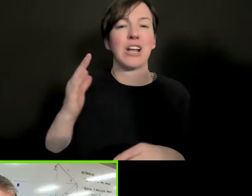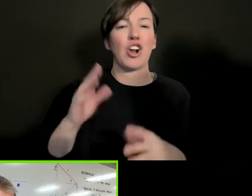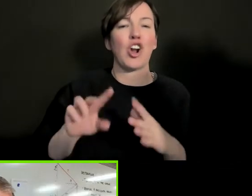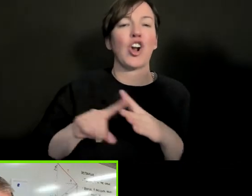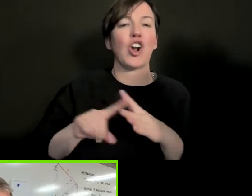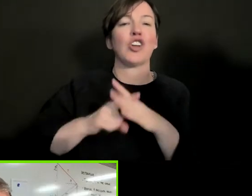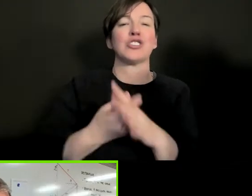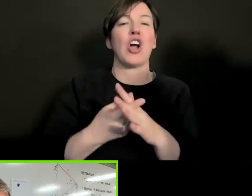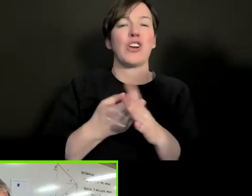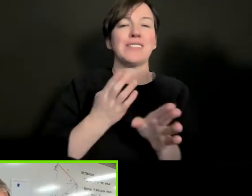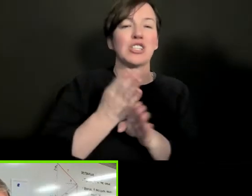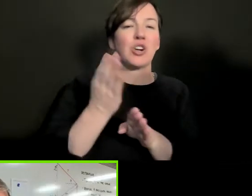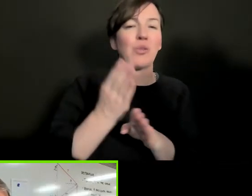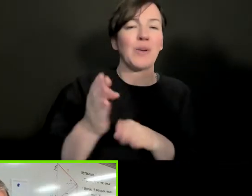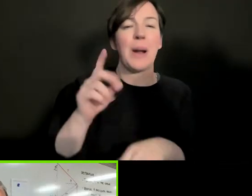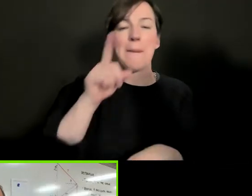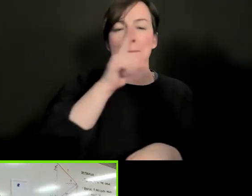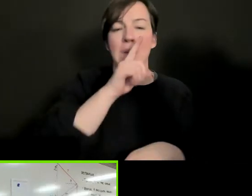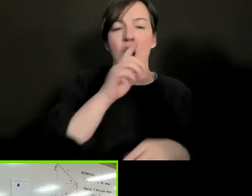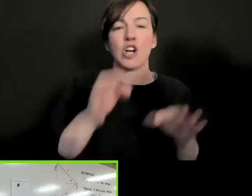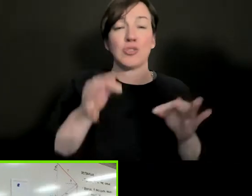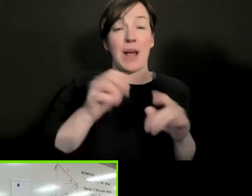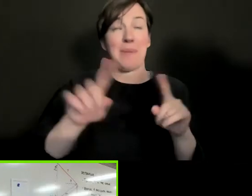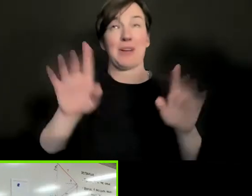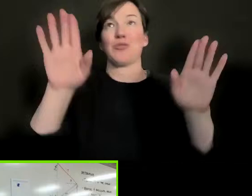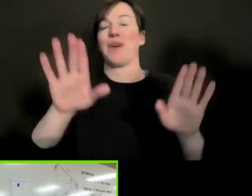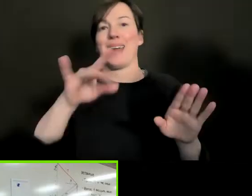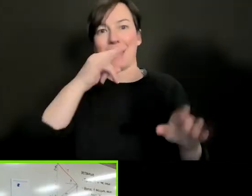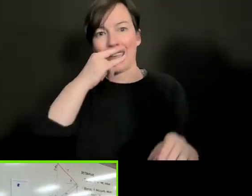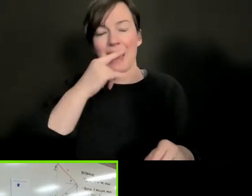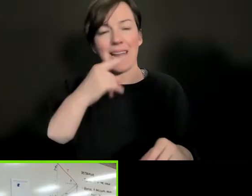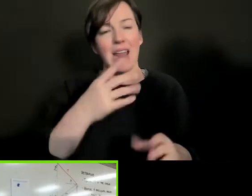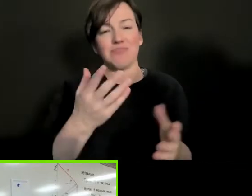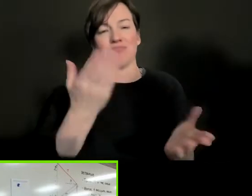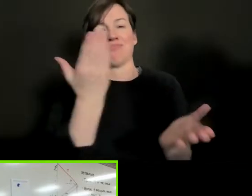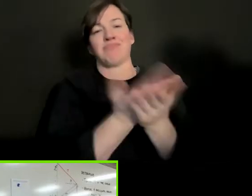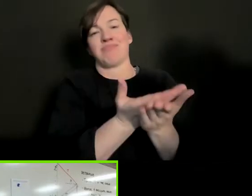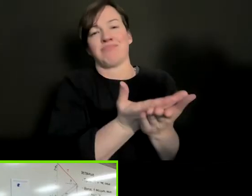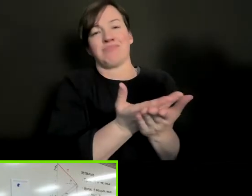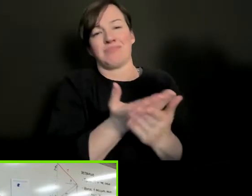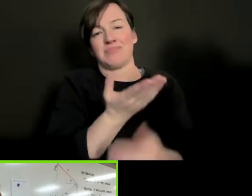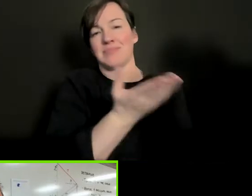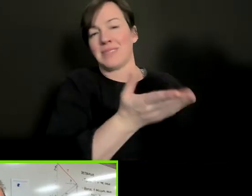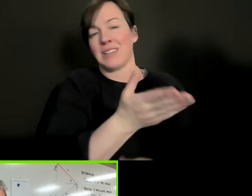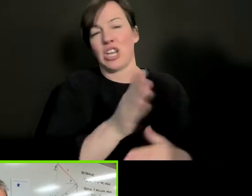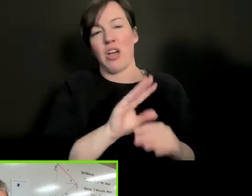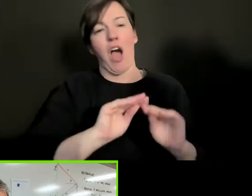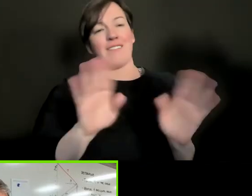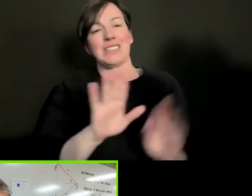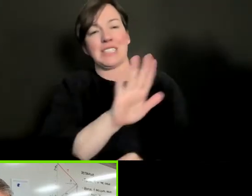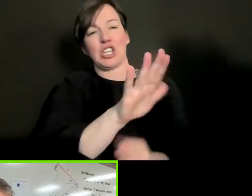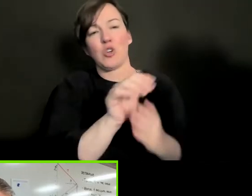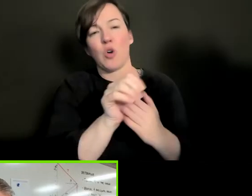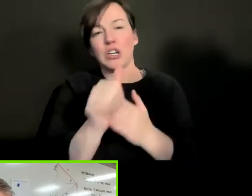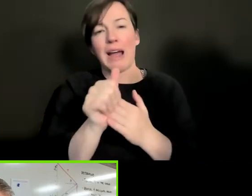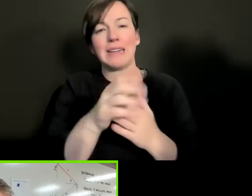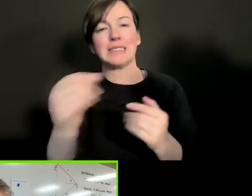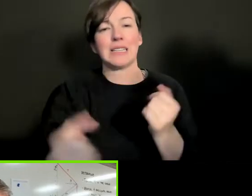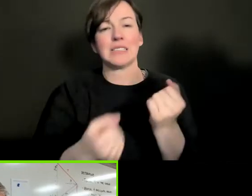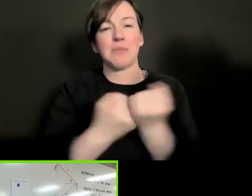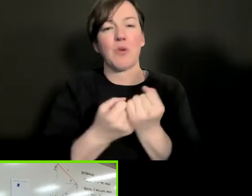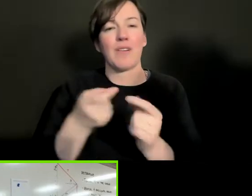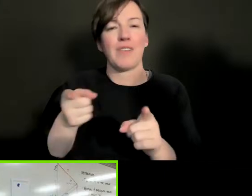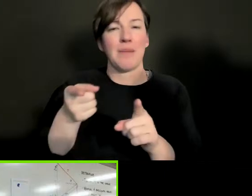but a great kid and a testament to your guidance and support of him as a